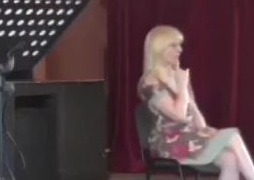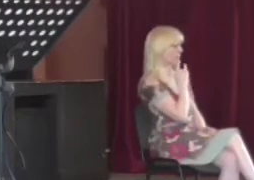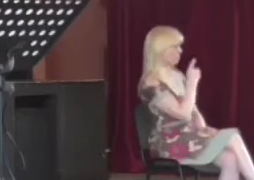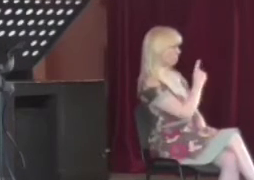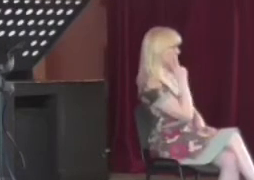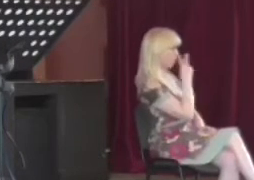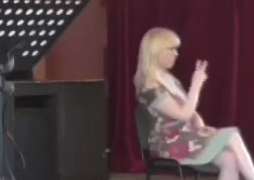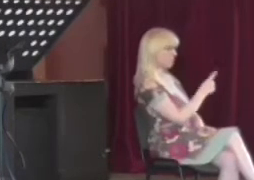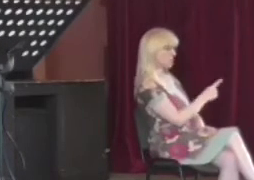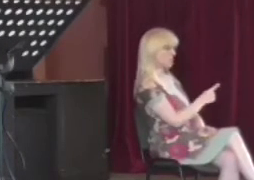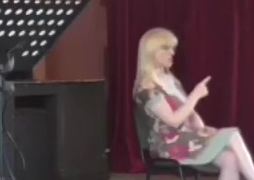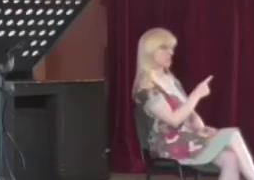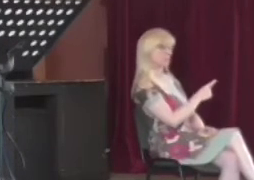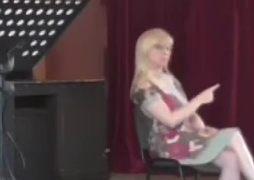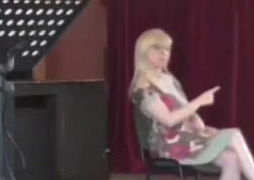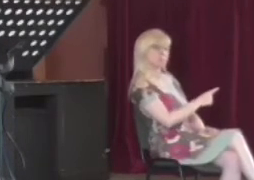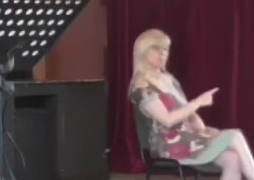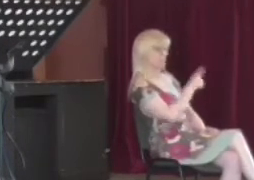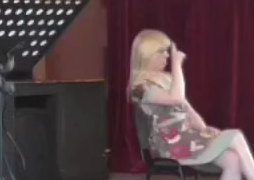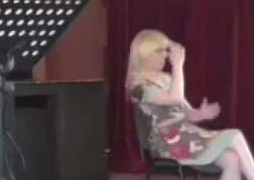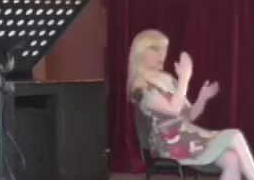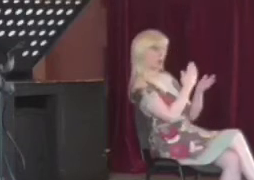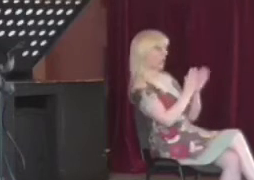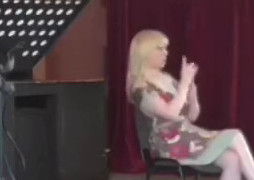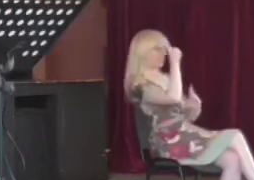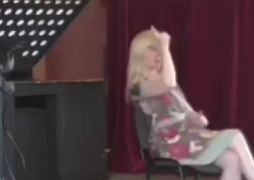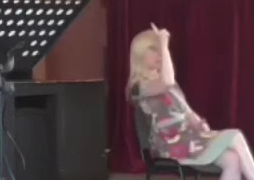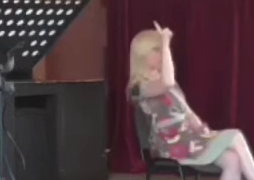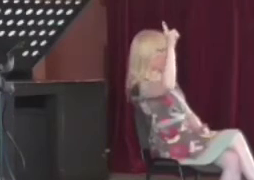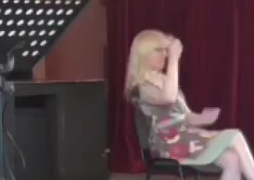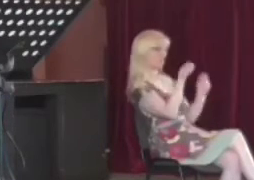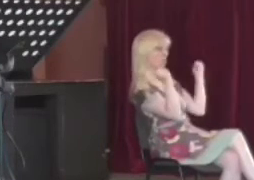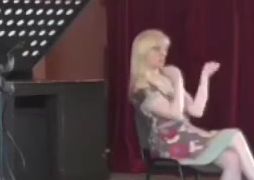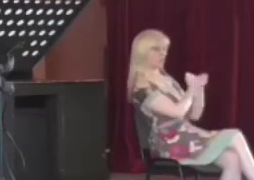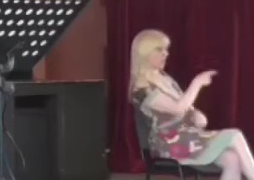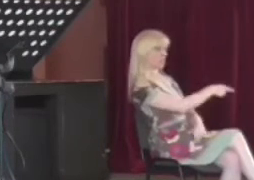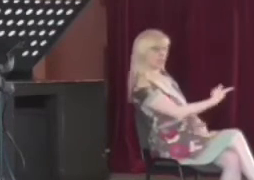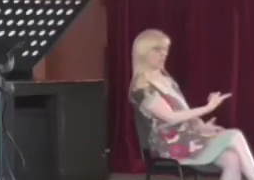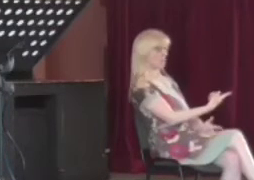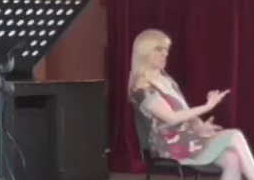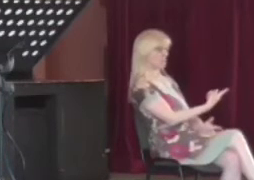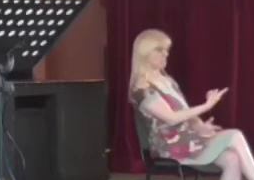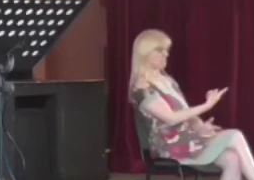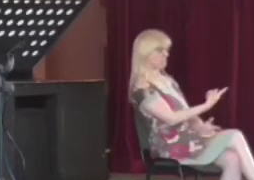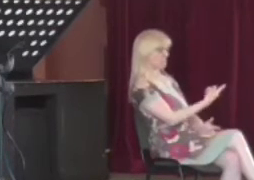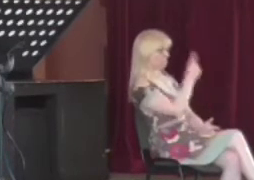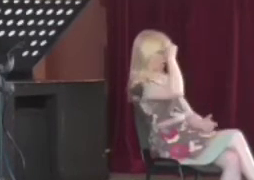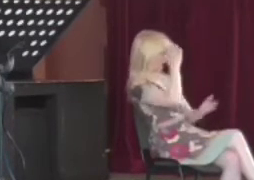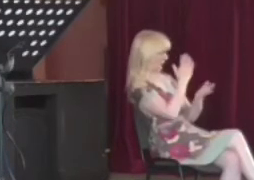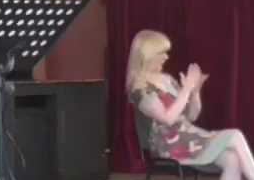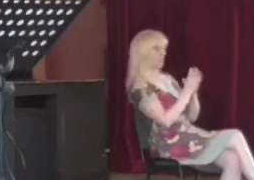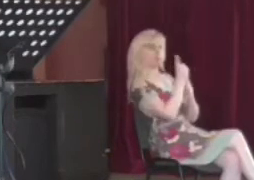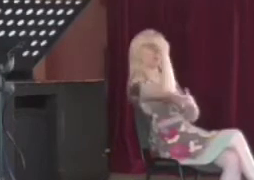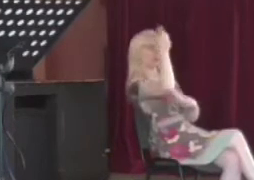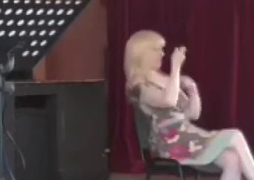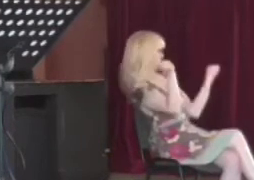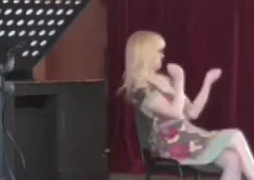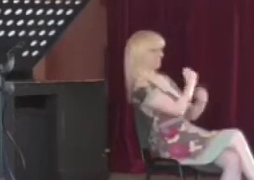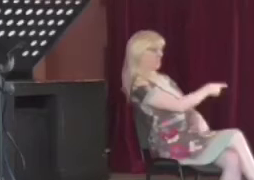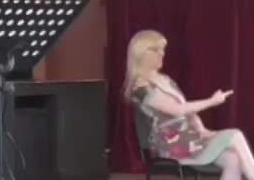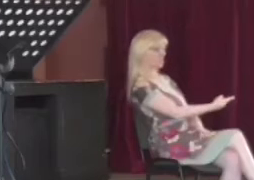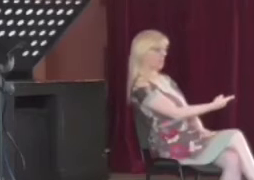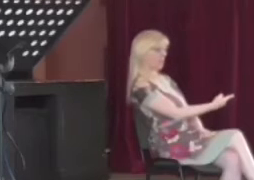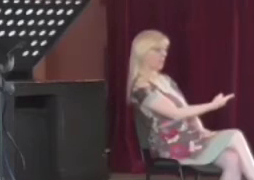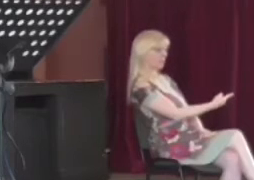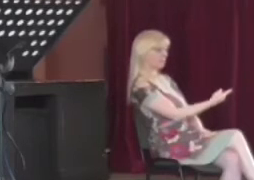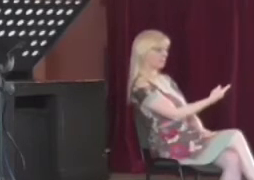close watch on the gates, city gates, in order to kill him. But his followers took him by night and lowered him in a basket through the wall opening in the